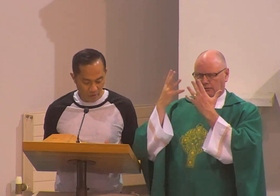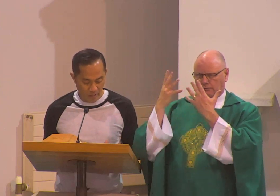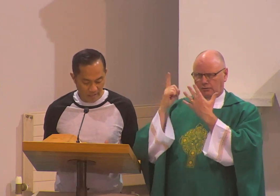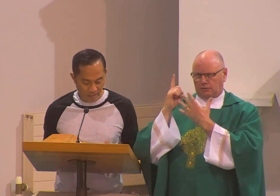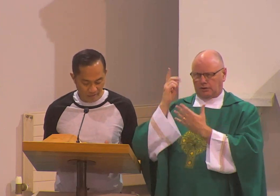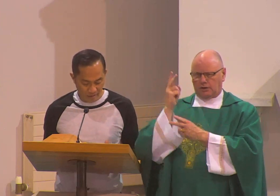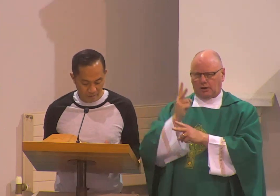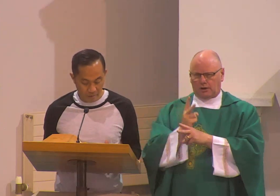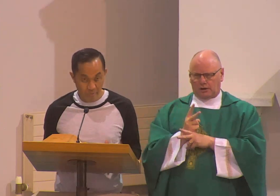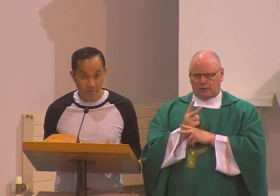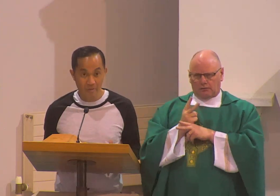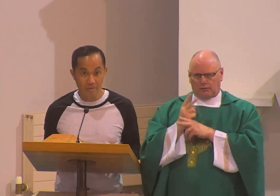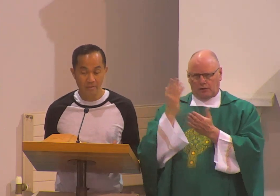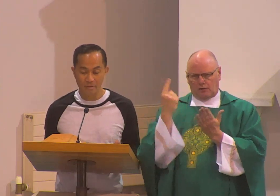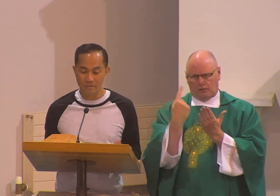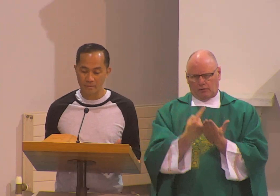Lord, had given.